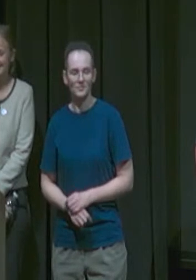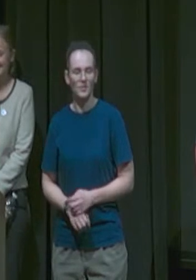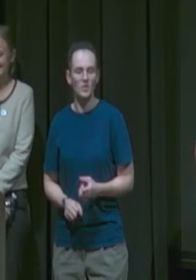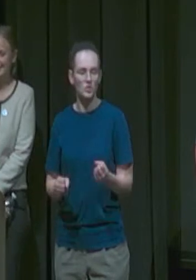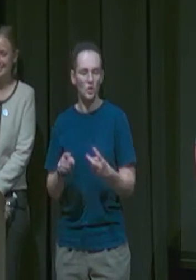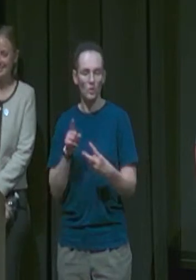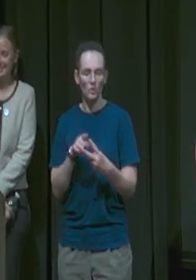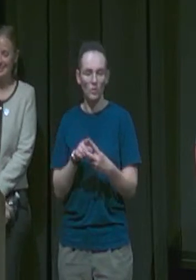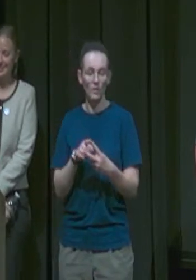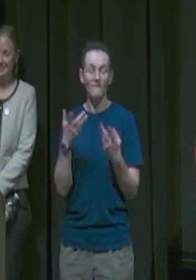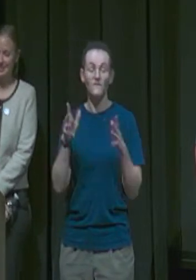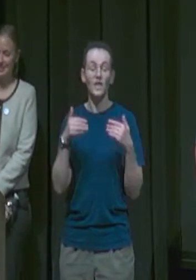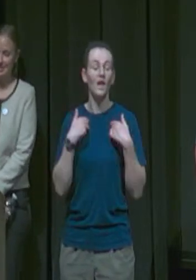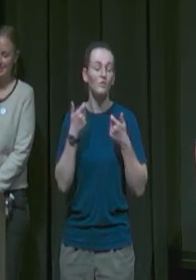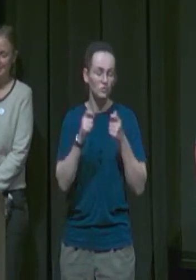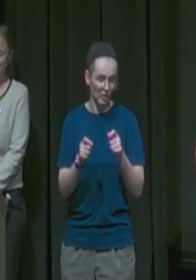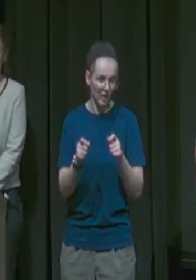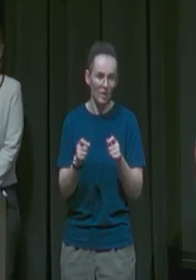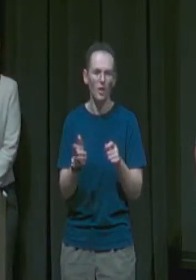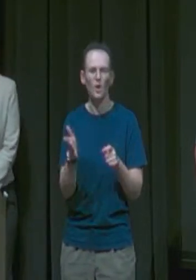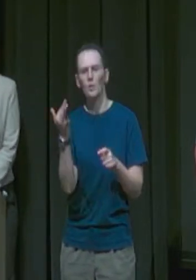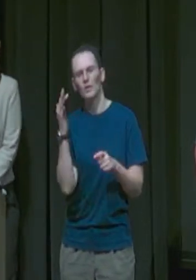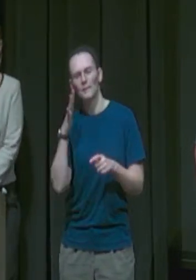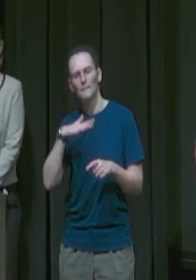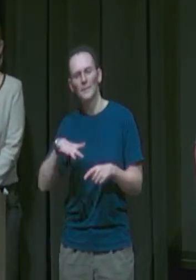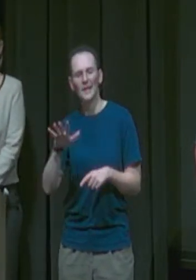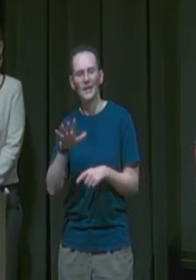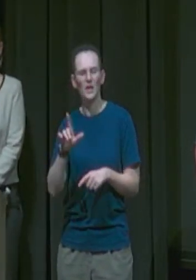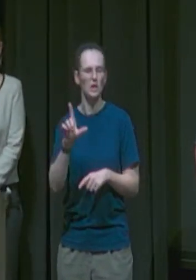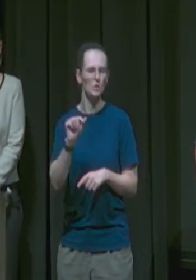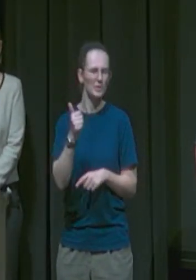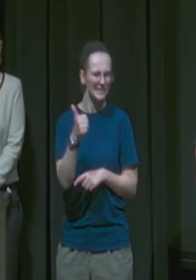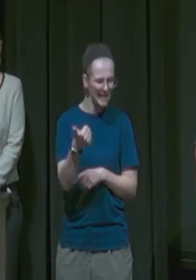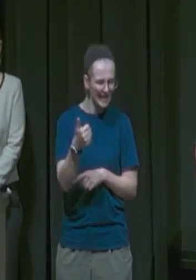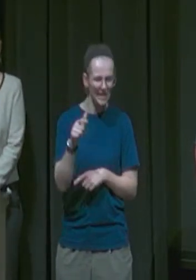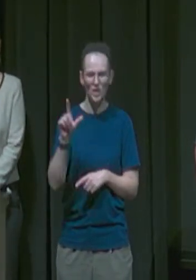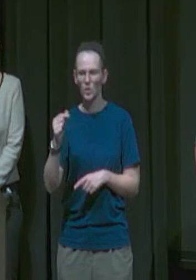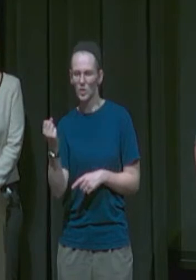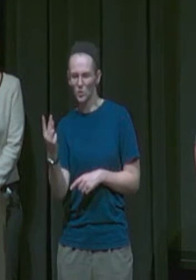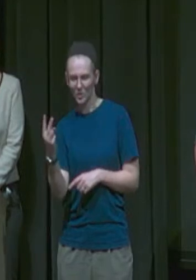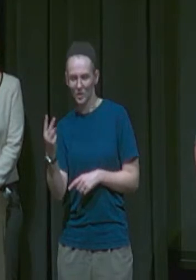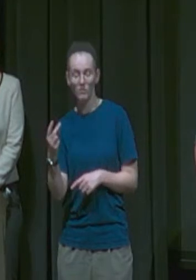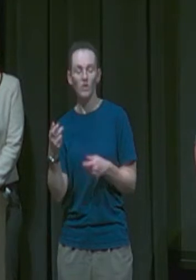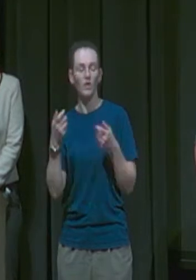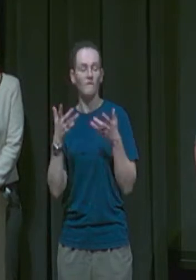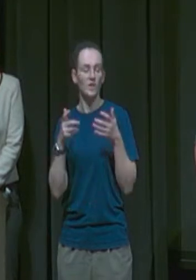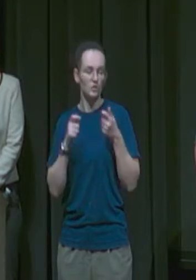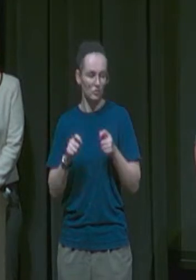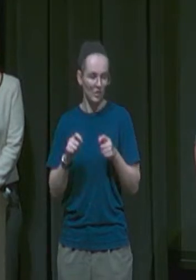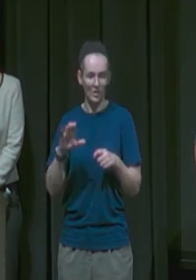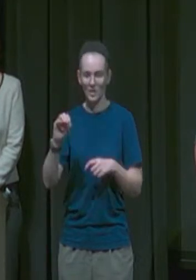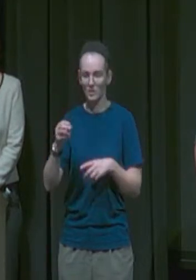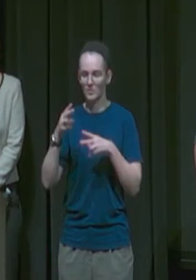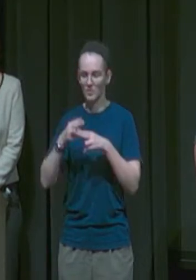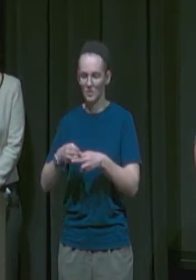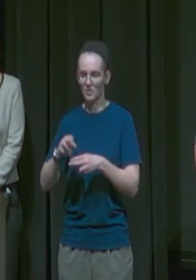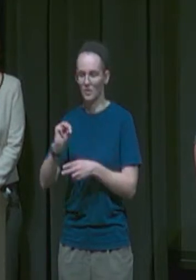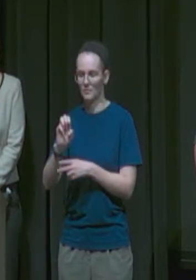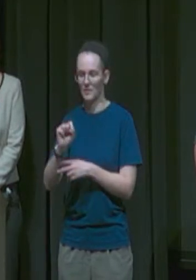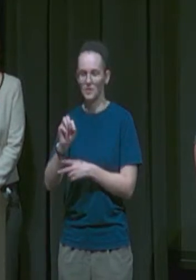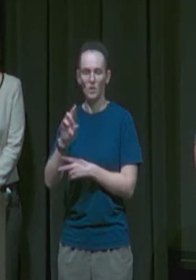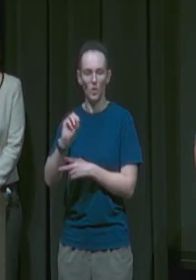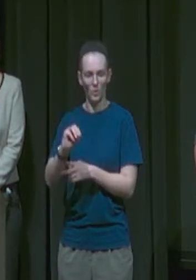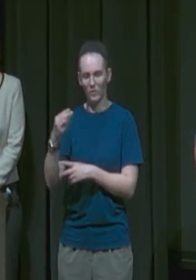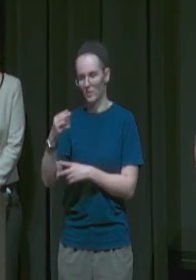There was an effort back about 2010, 2012, where a company called Metro